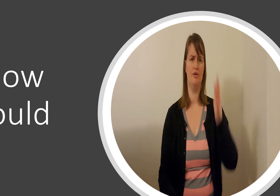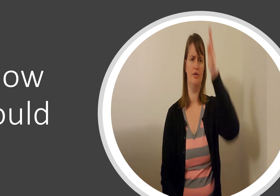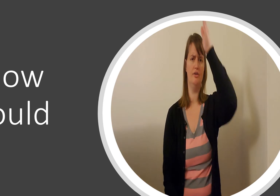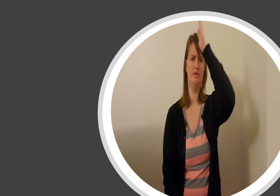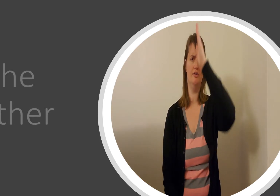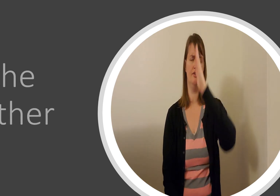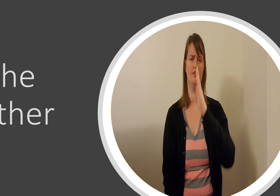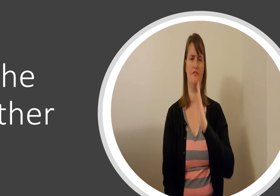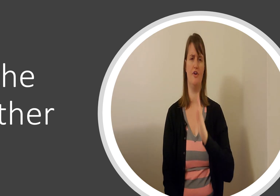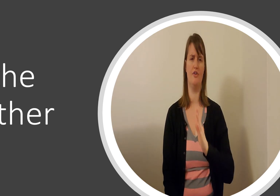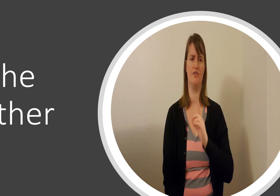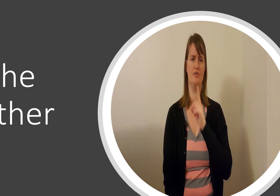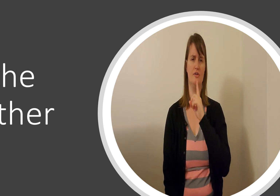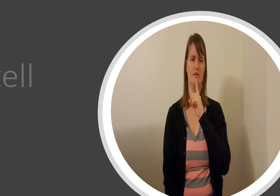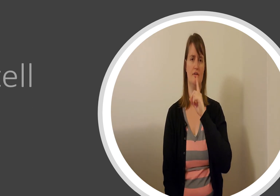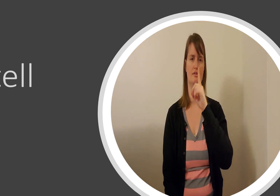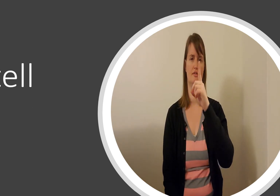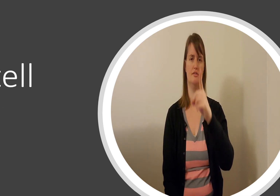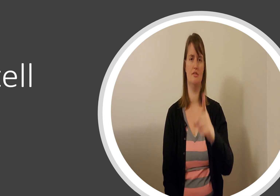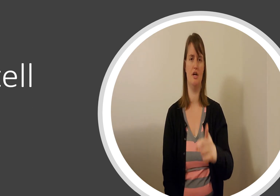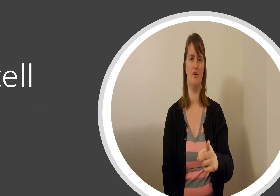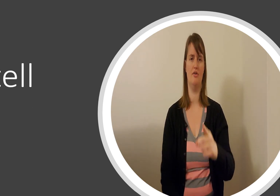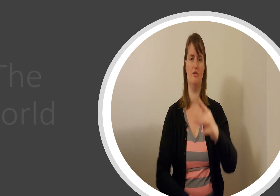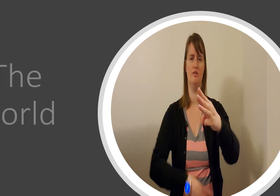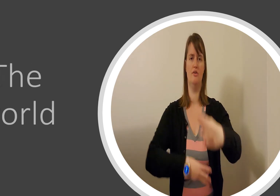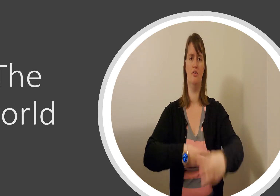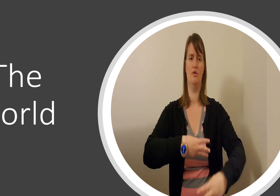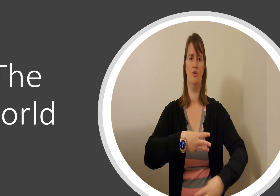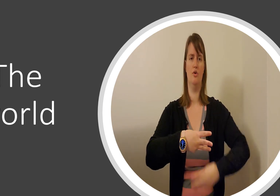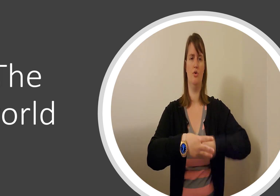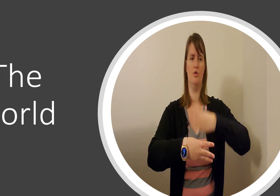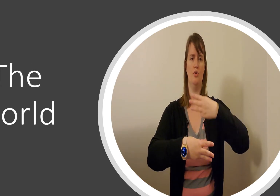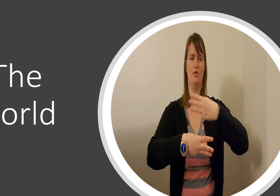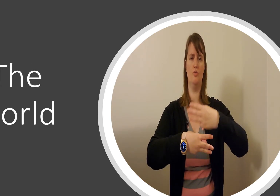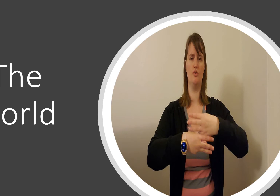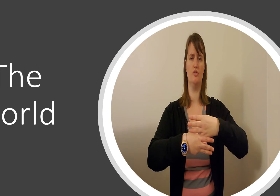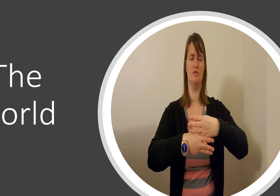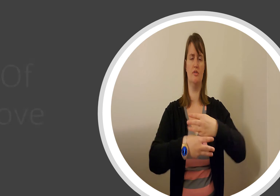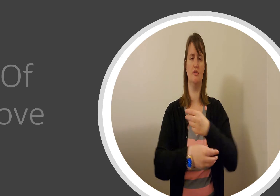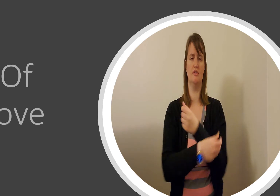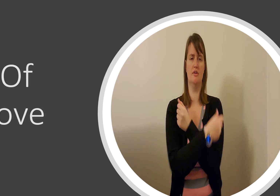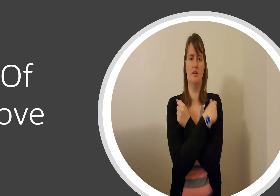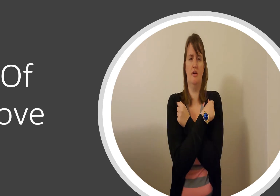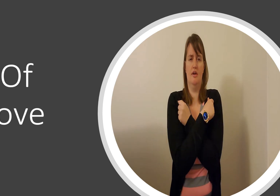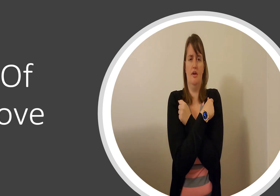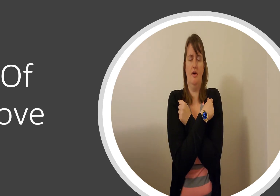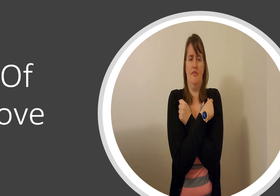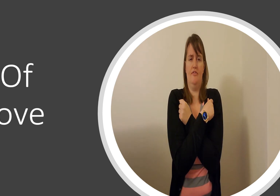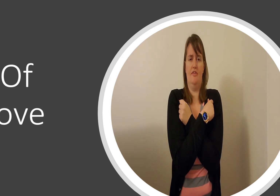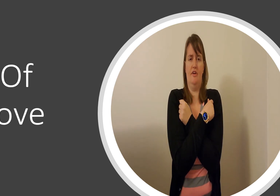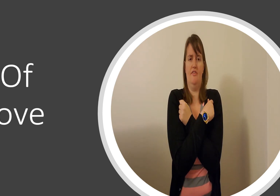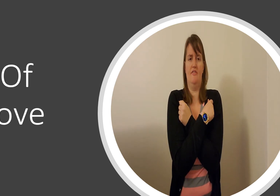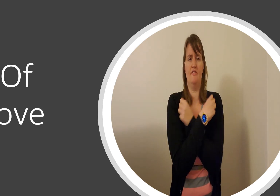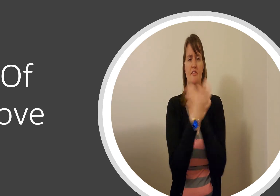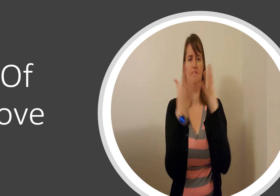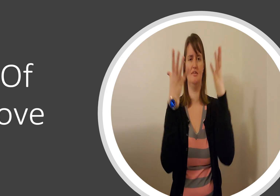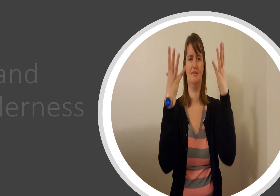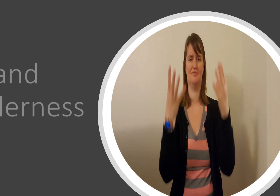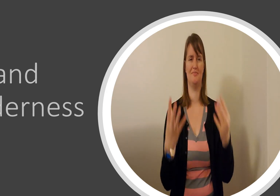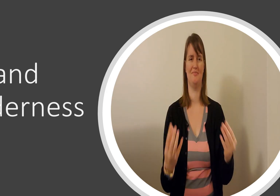How could the Father tell the world of love